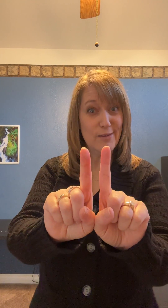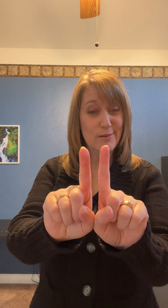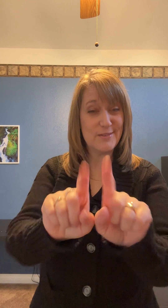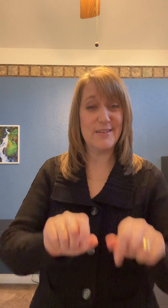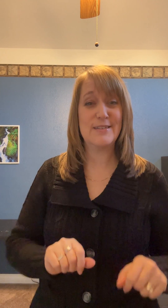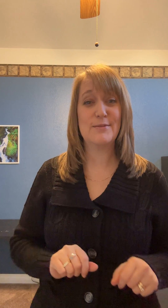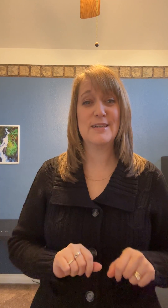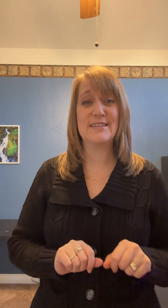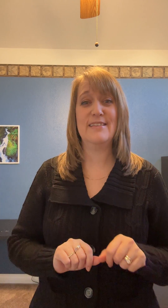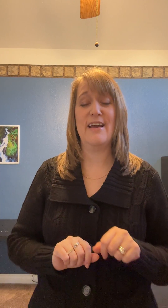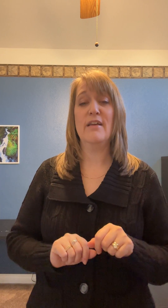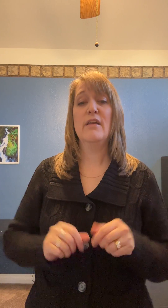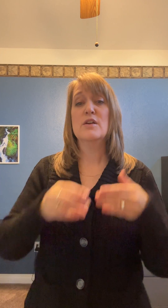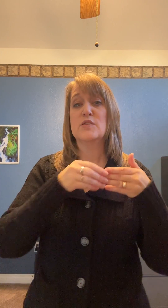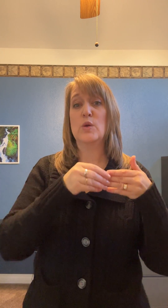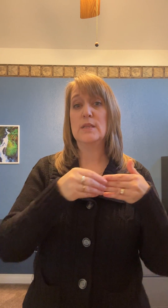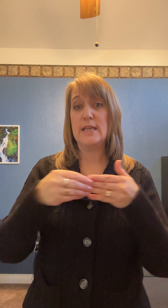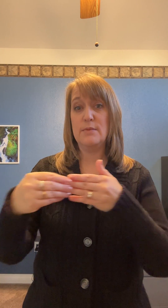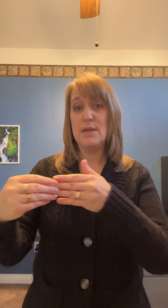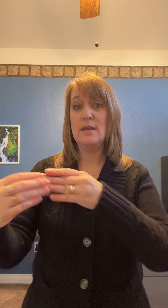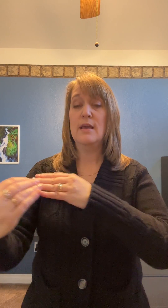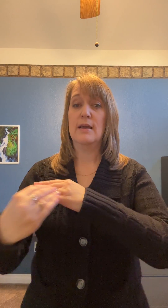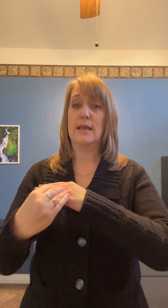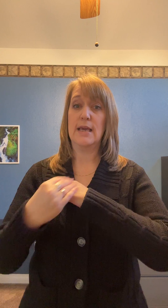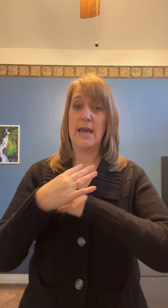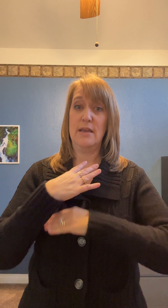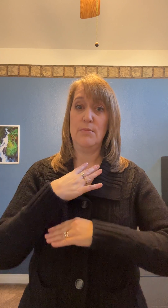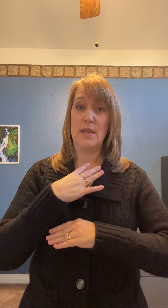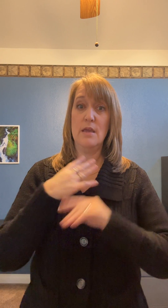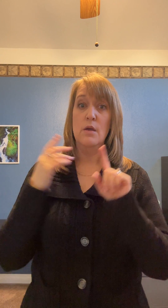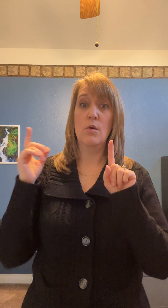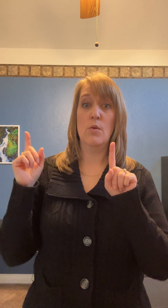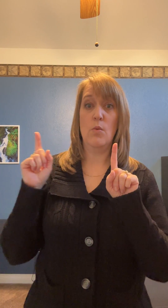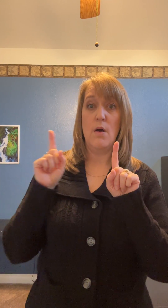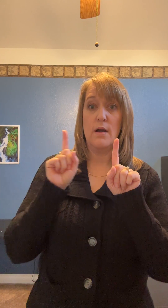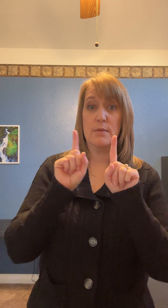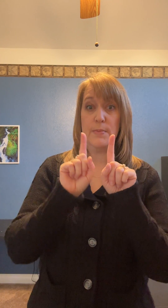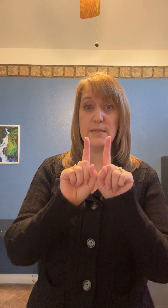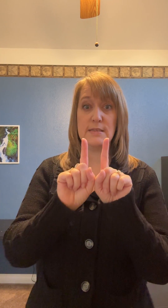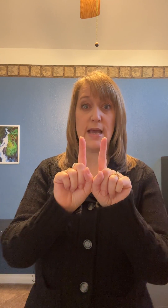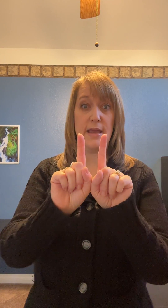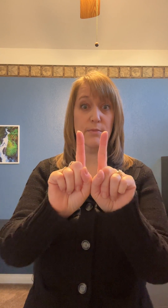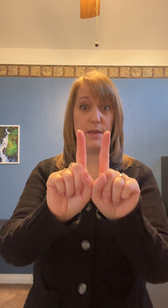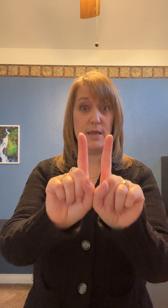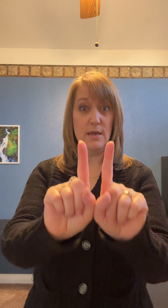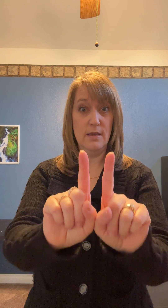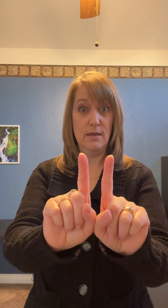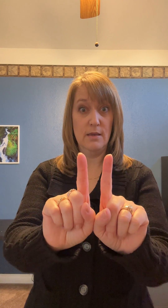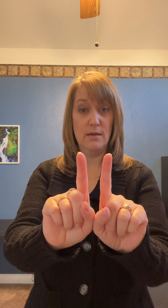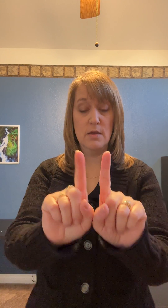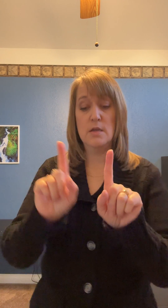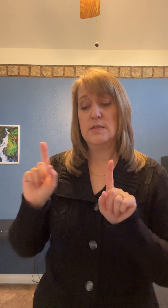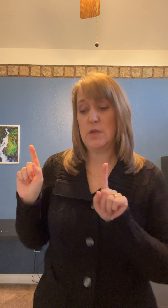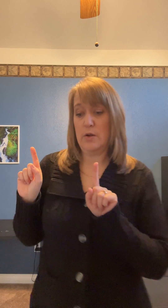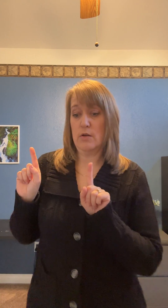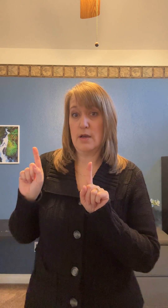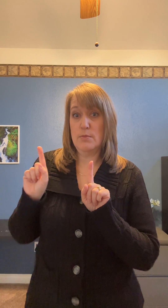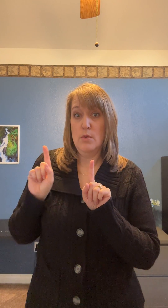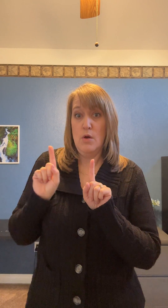So that's how we're going to sign that. So lead me, guide me, walk beside me. So it'll come